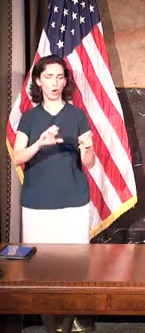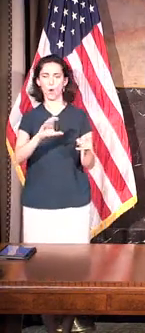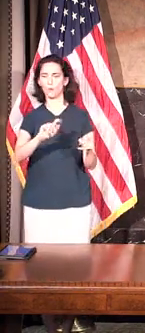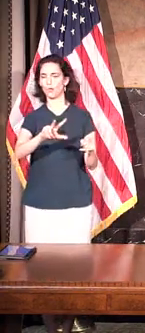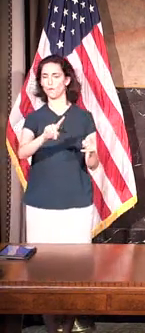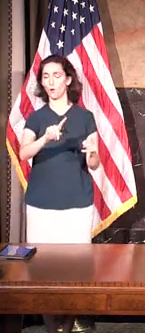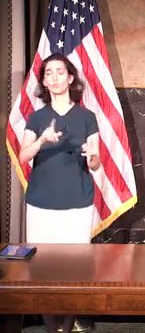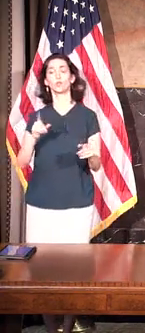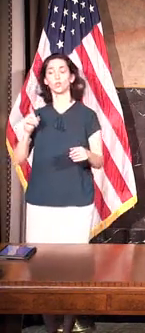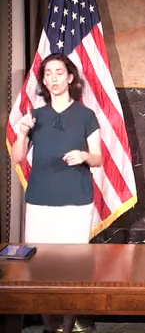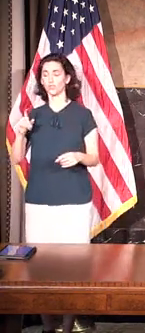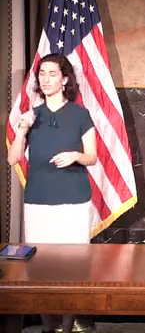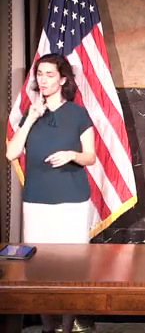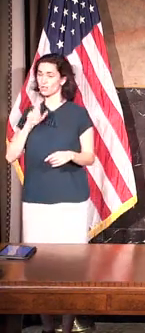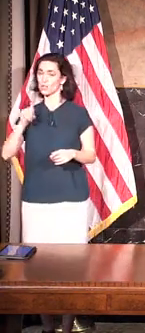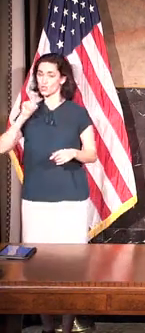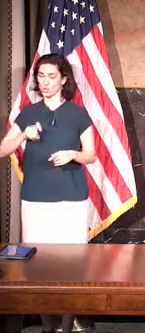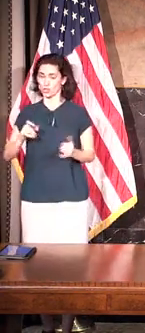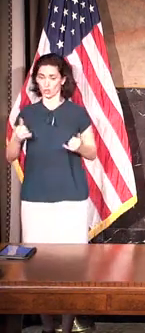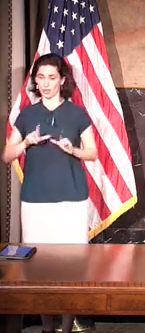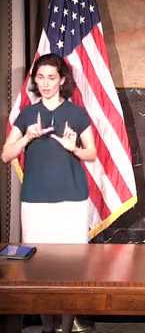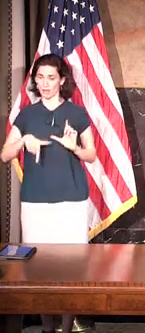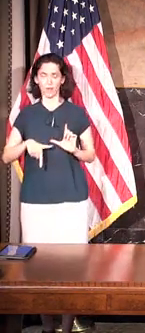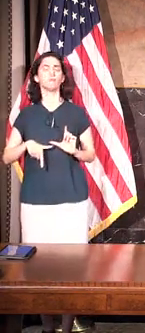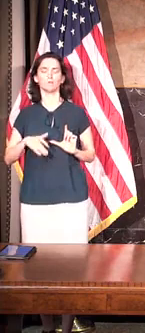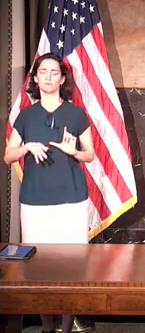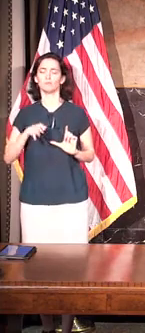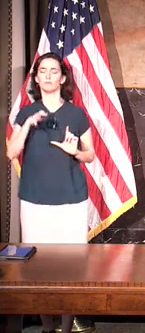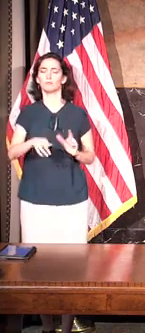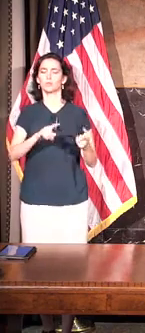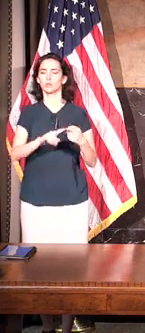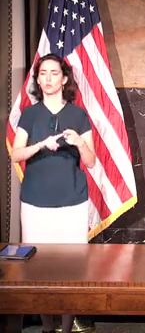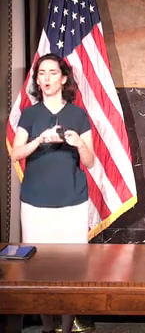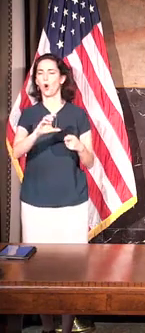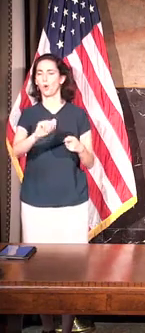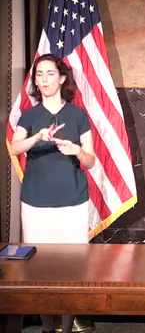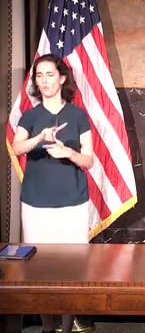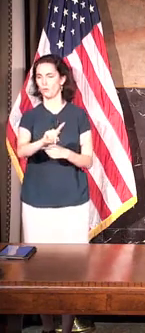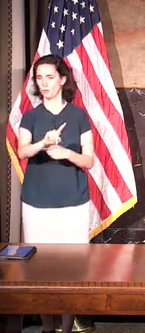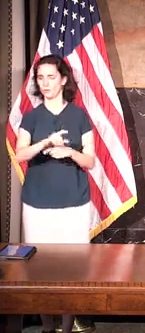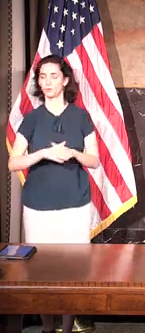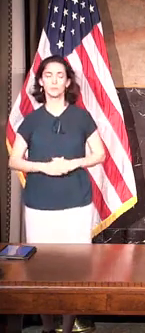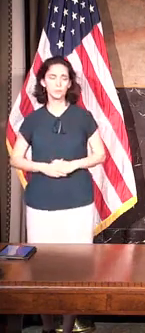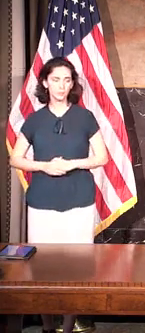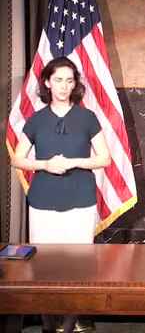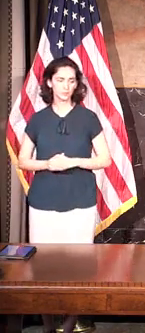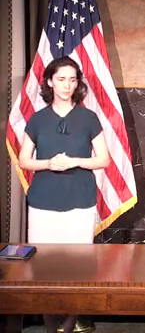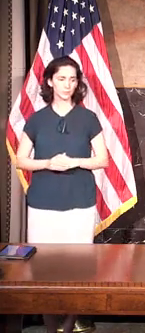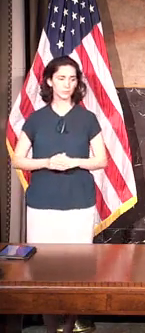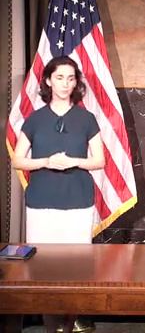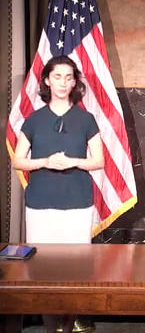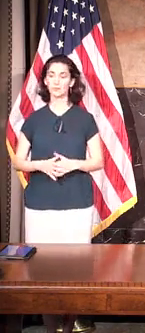to know that it's going to last through October the 31st. As of this morning, we continue to